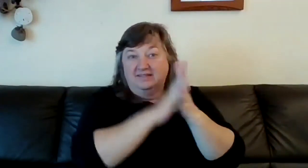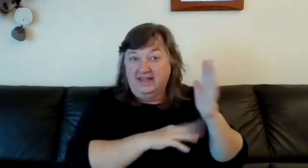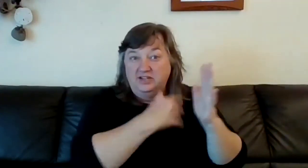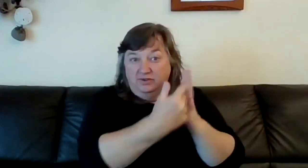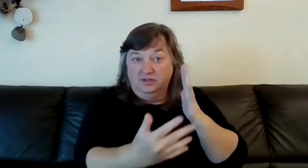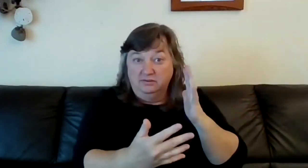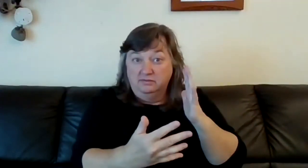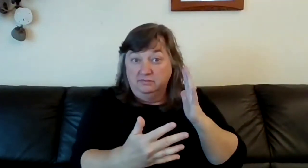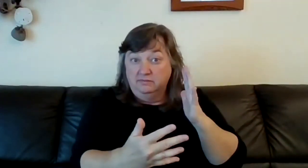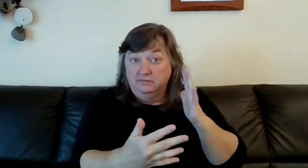Schedule,